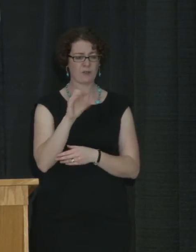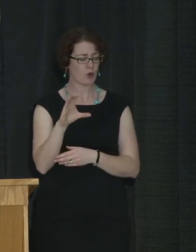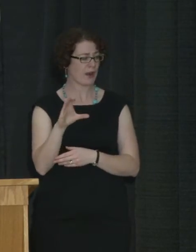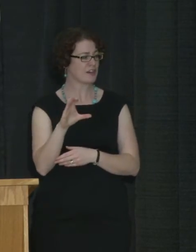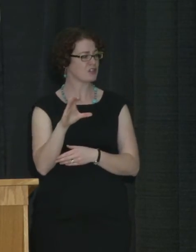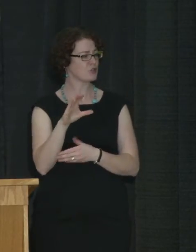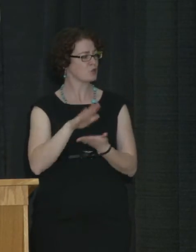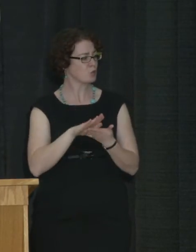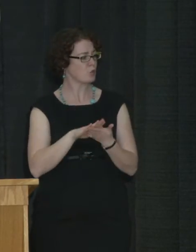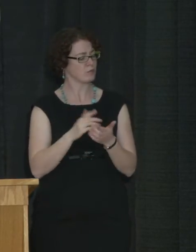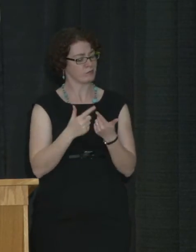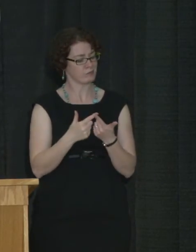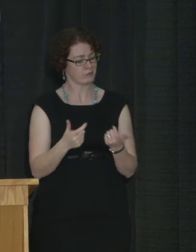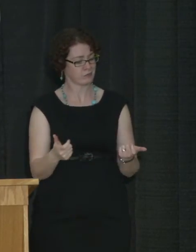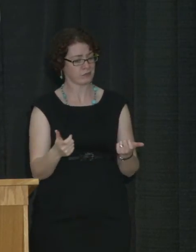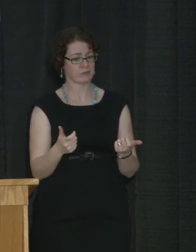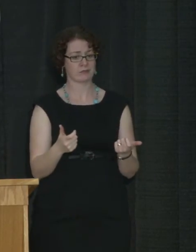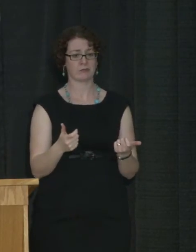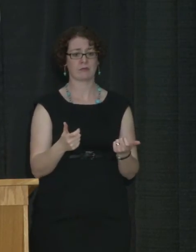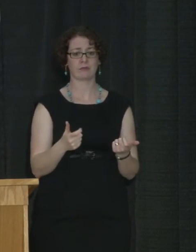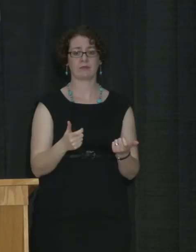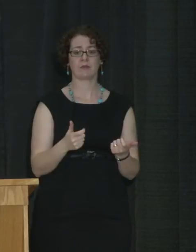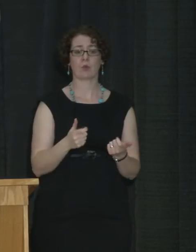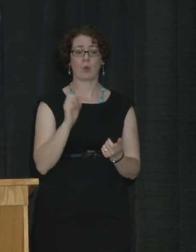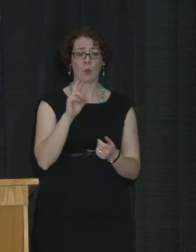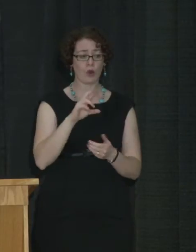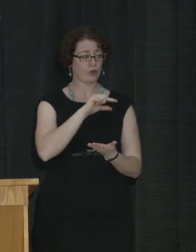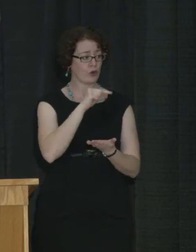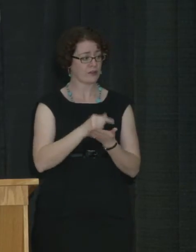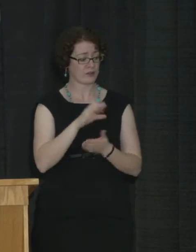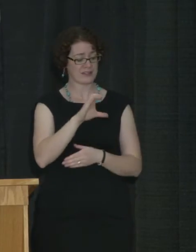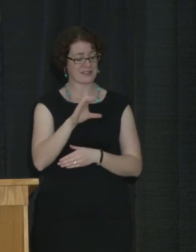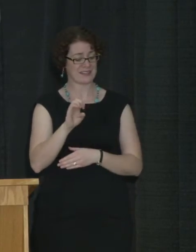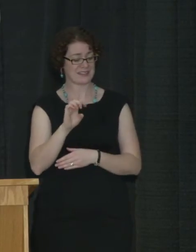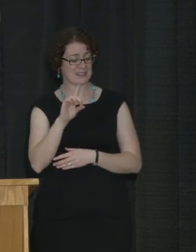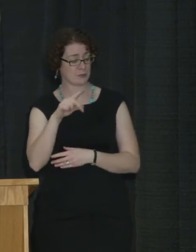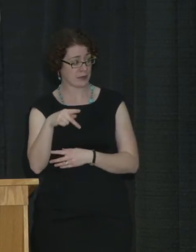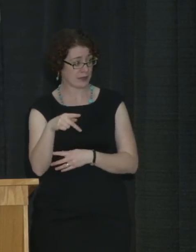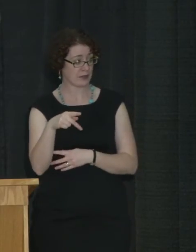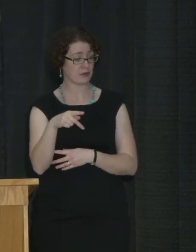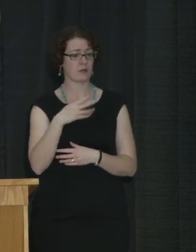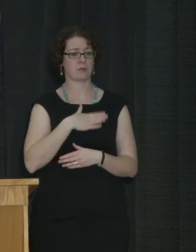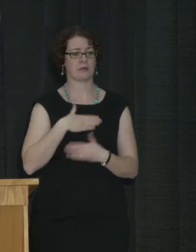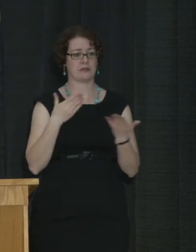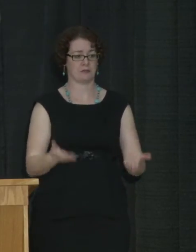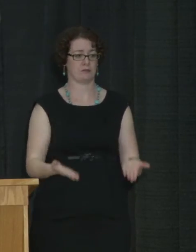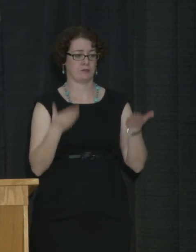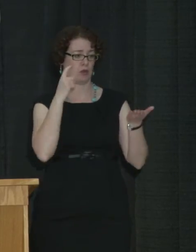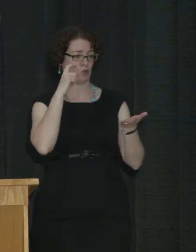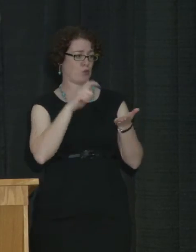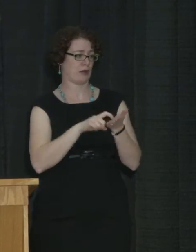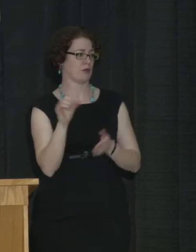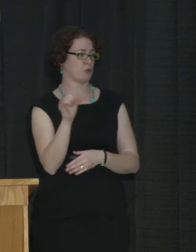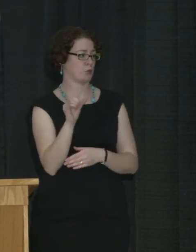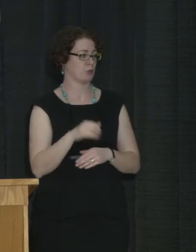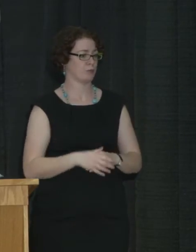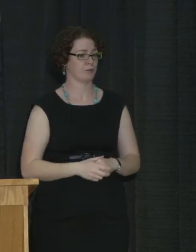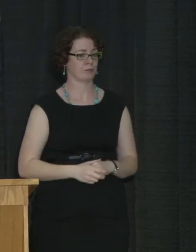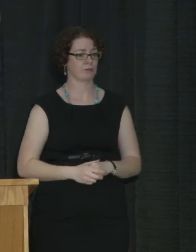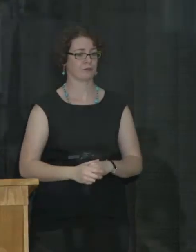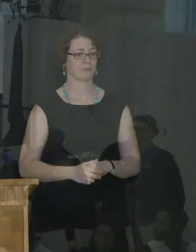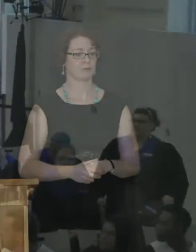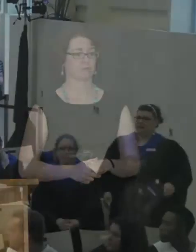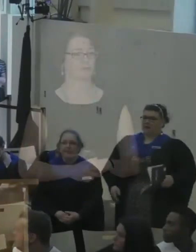of our predecessor institutions and schools, or are a graduate of CCEDP, please stand up and be recognized.